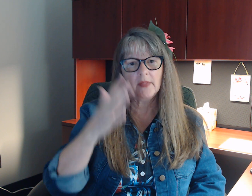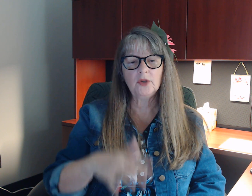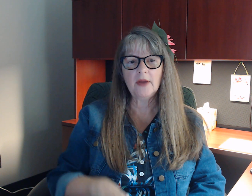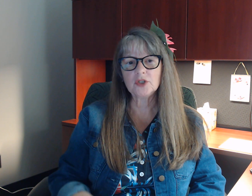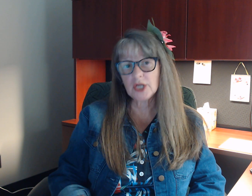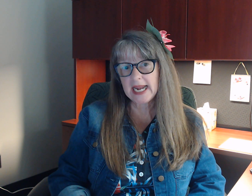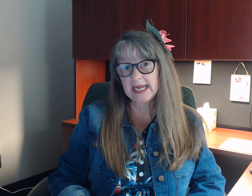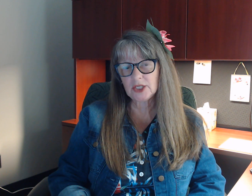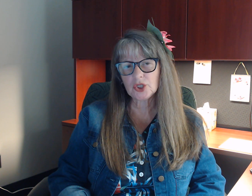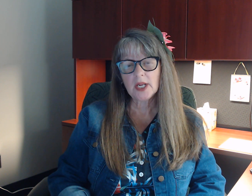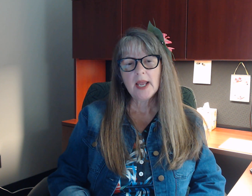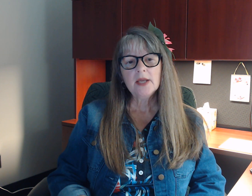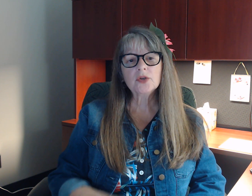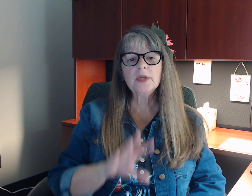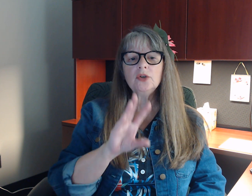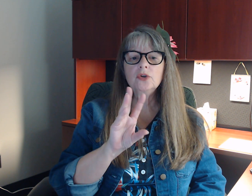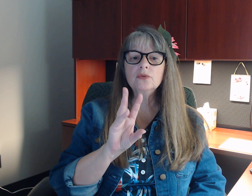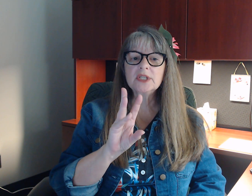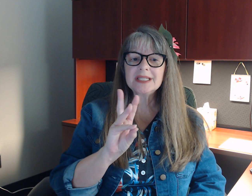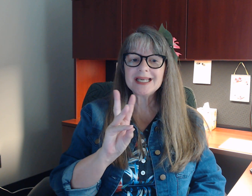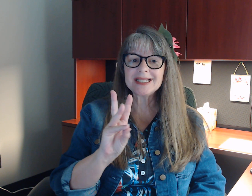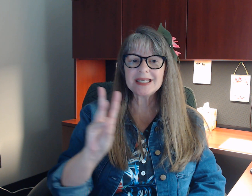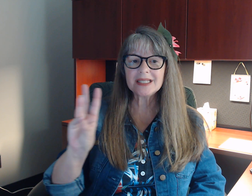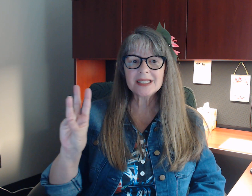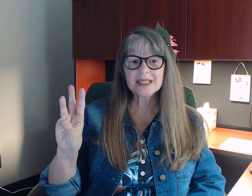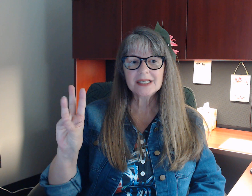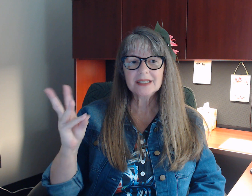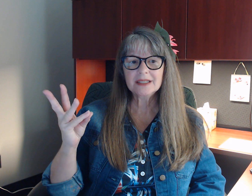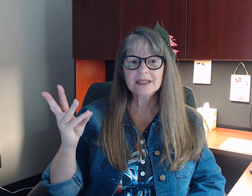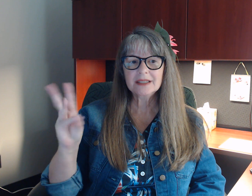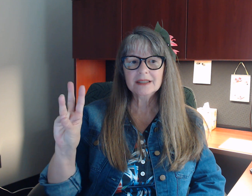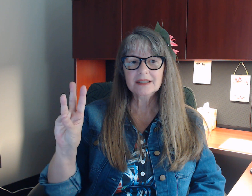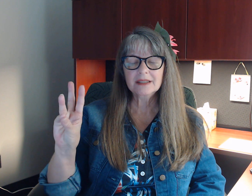have to change. So then you do $6,